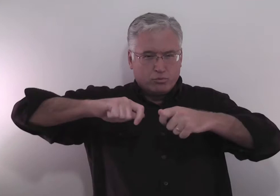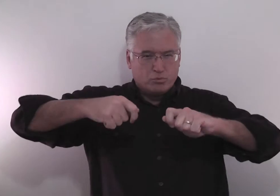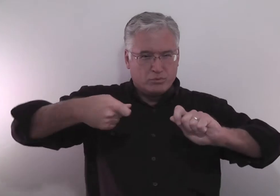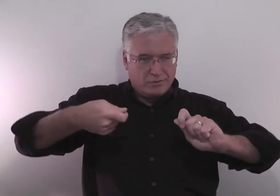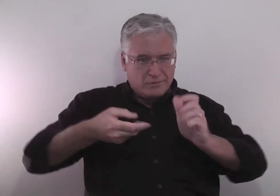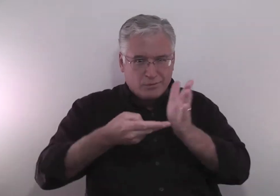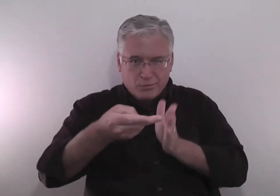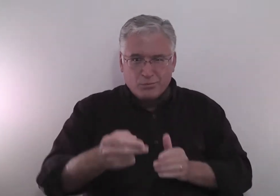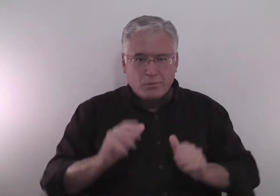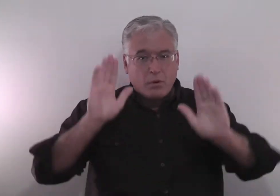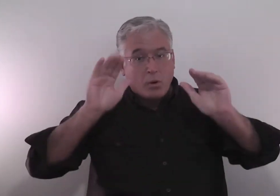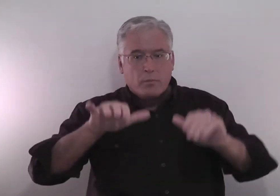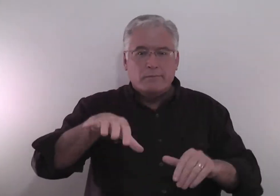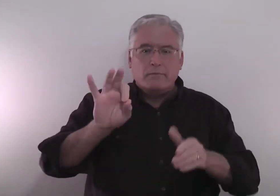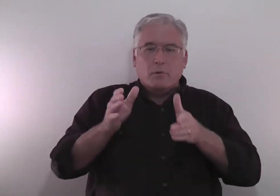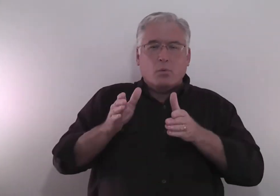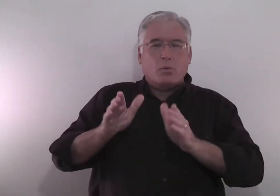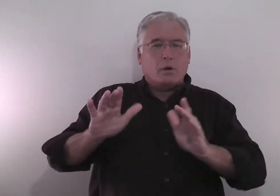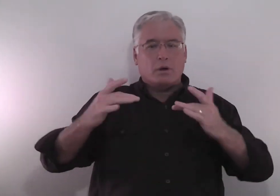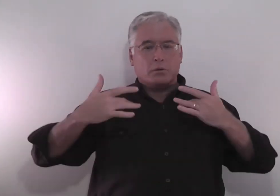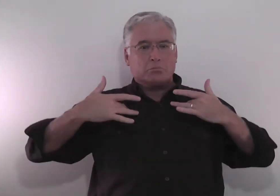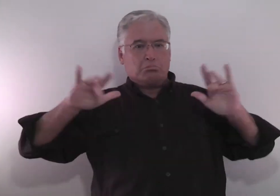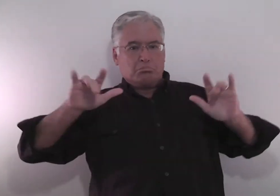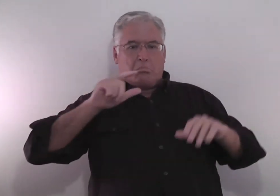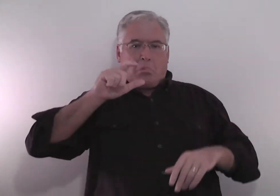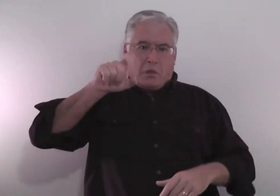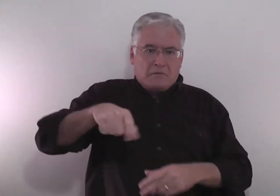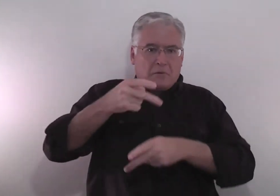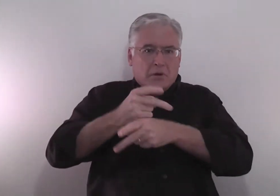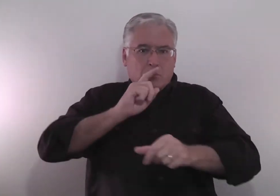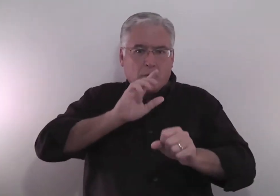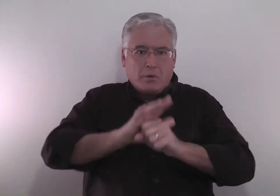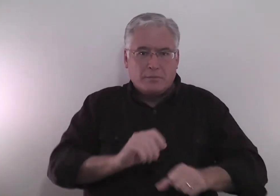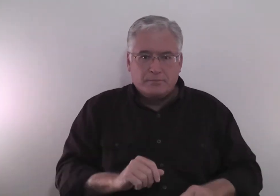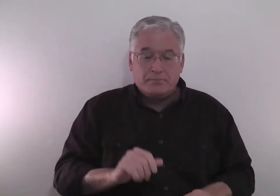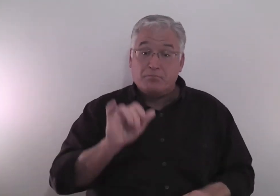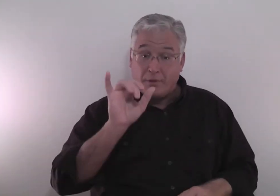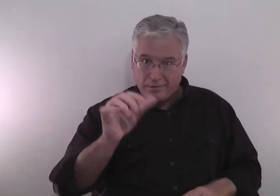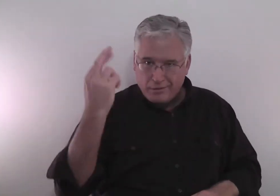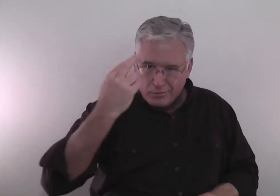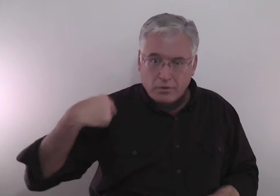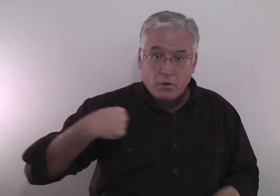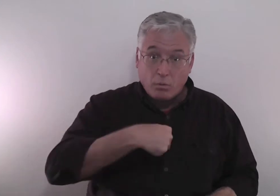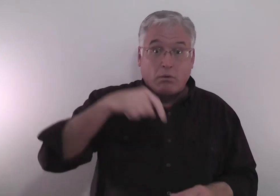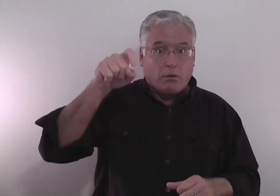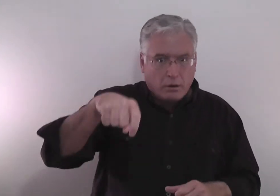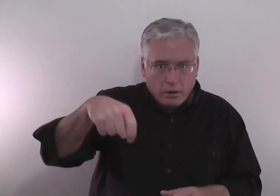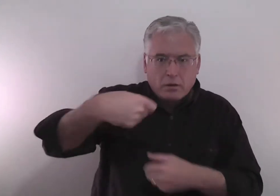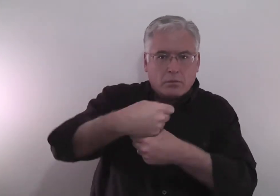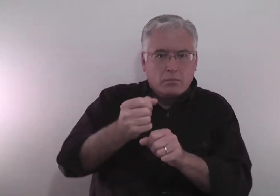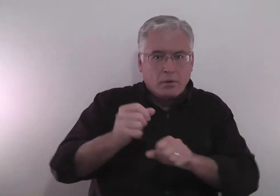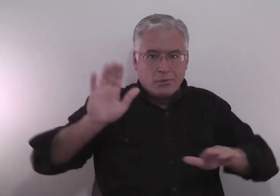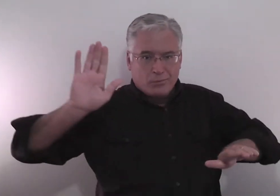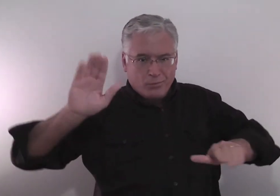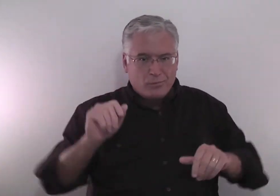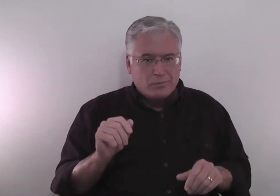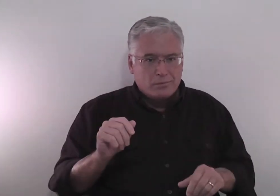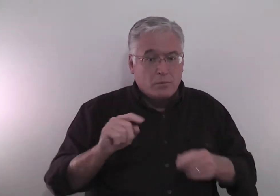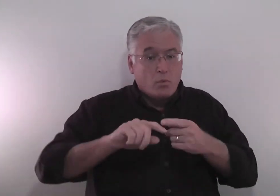have a tendency to twist the truth, or maybe try to back out of a promise. And that's the reason that we need to make